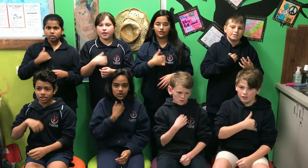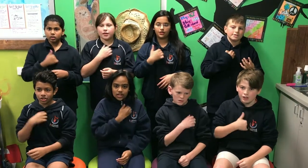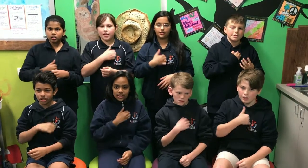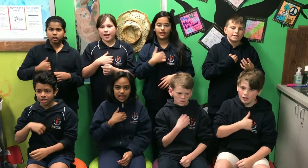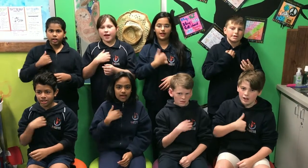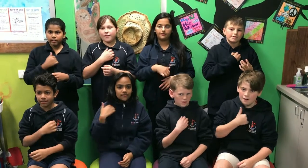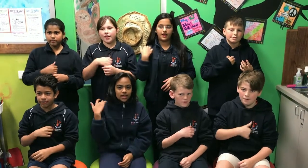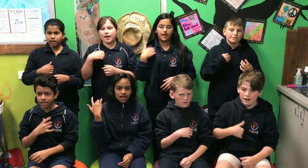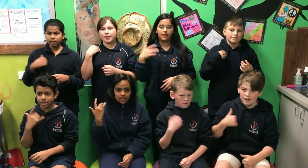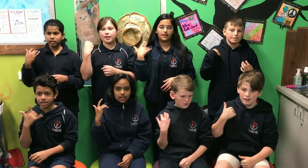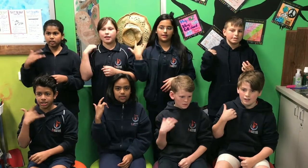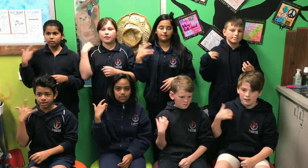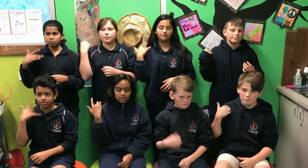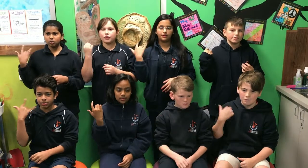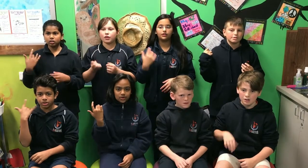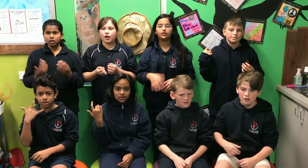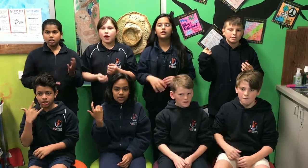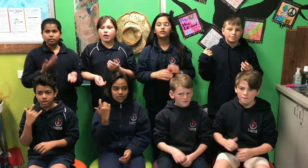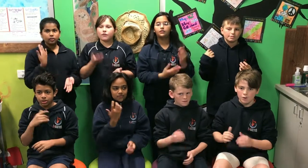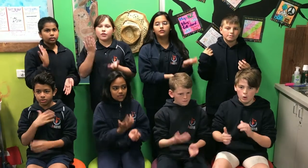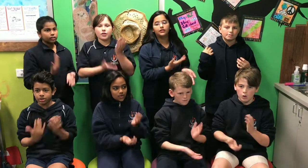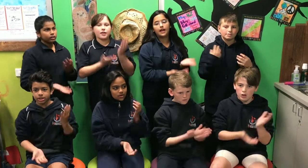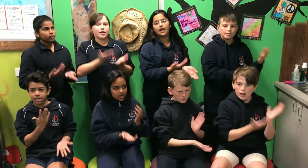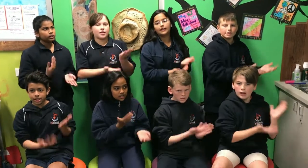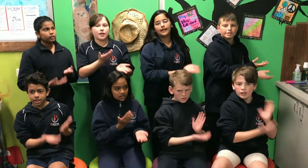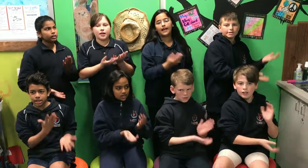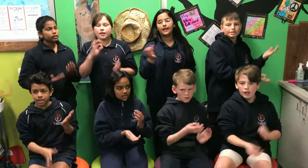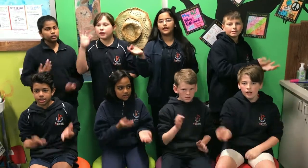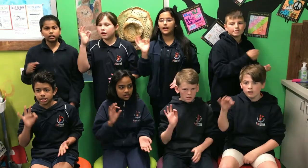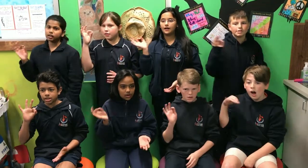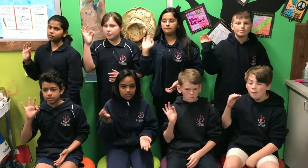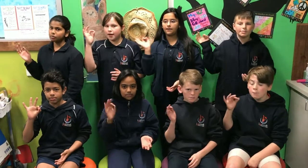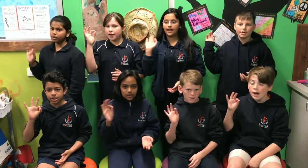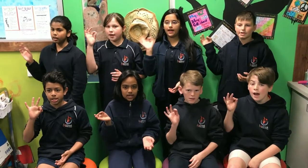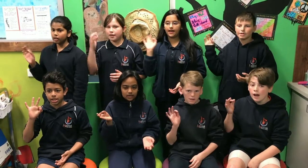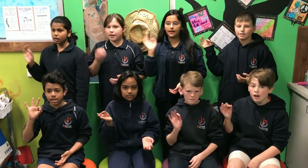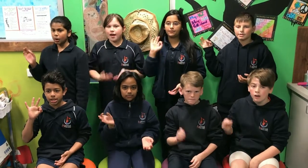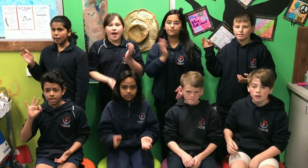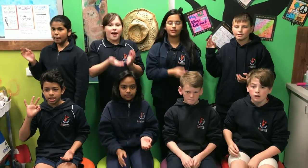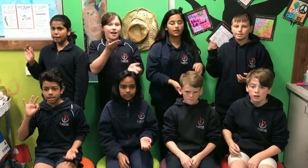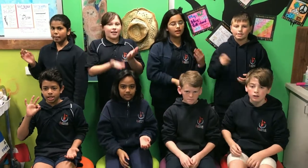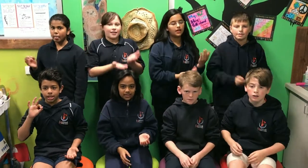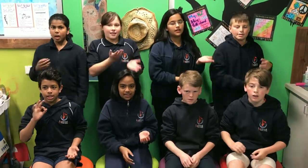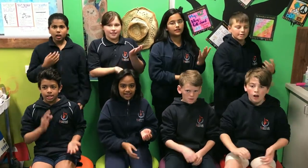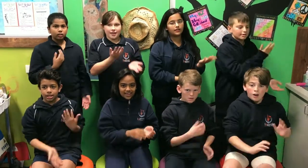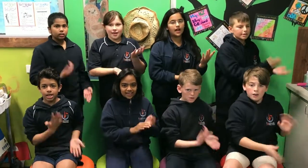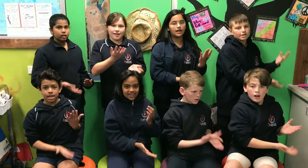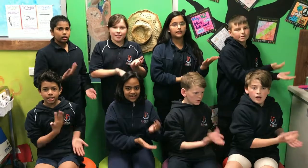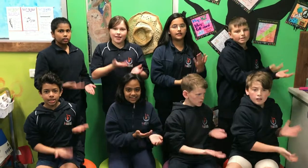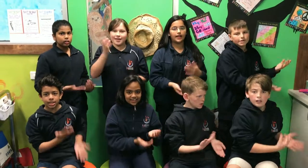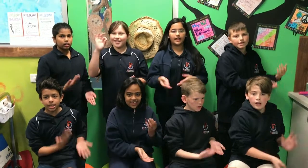life and live, for none can compare. None can